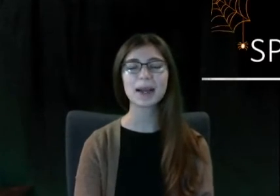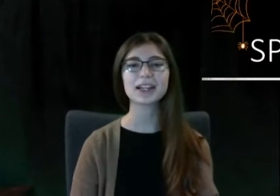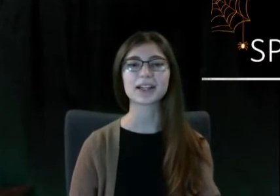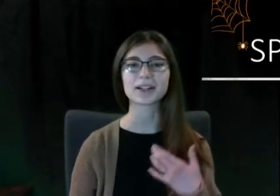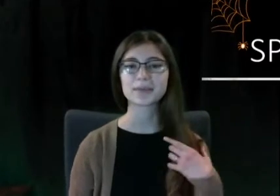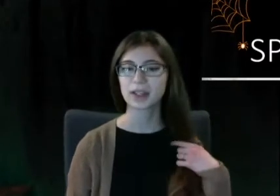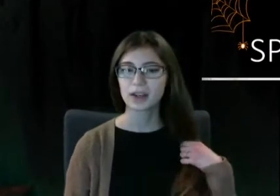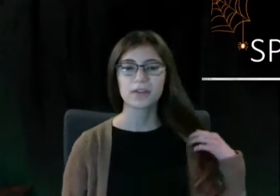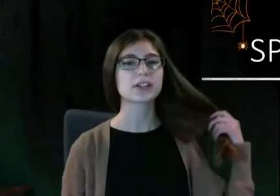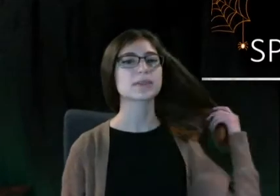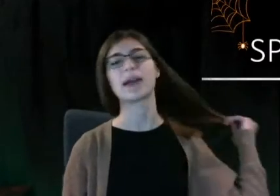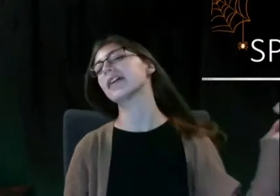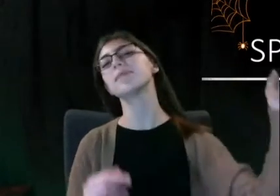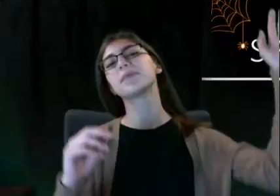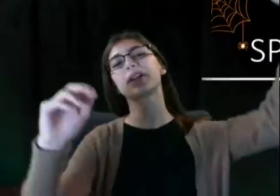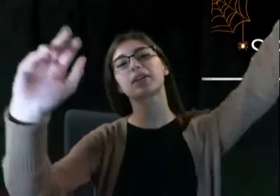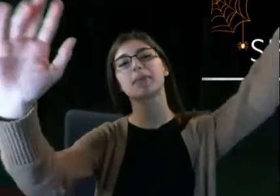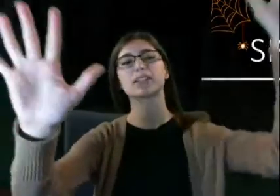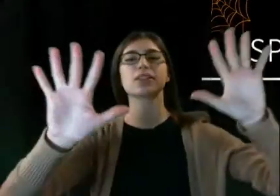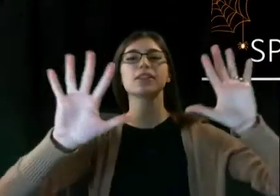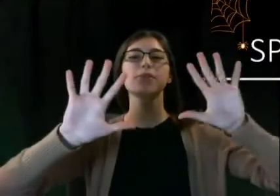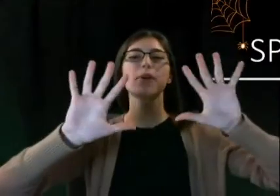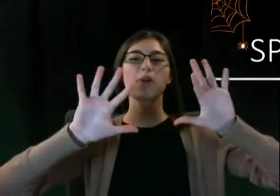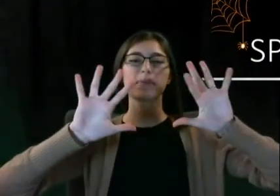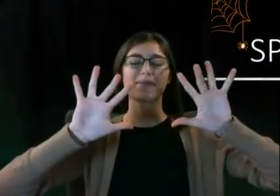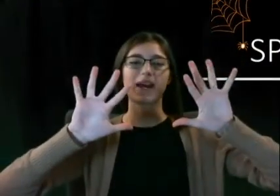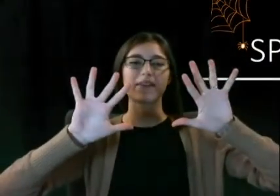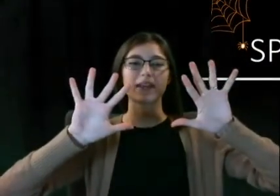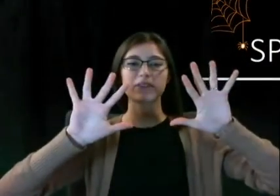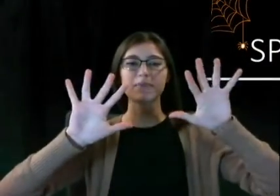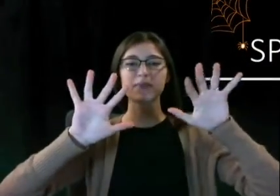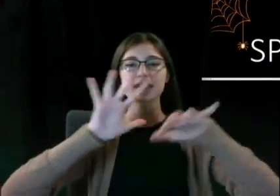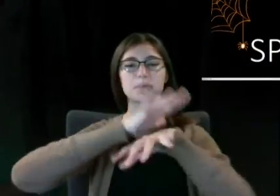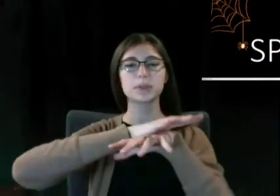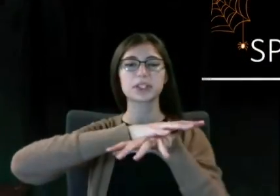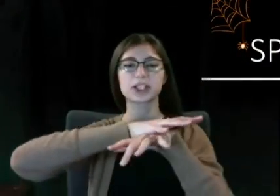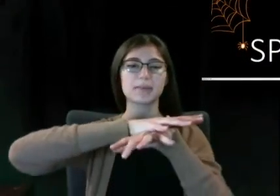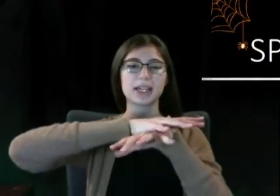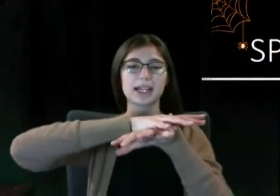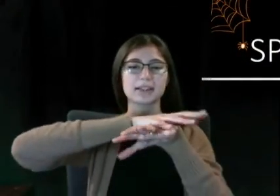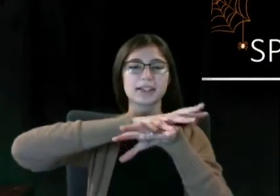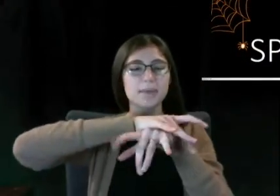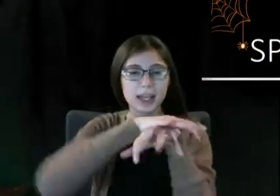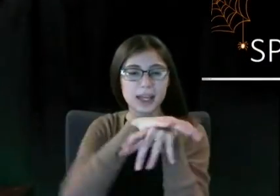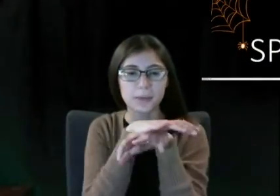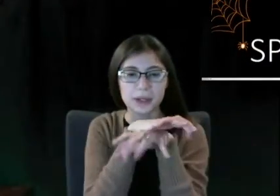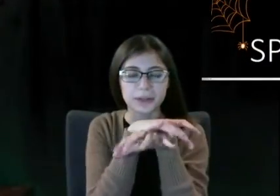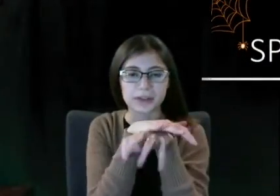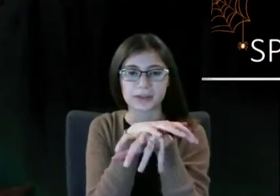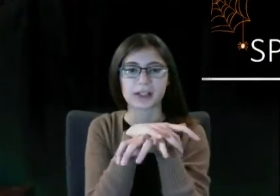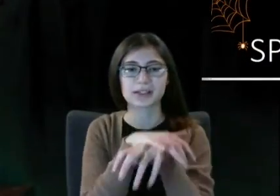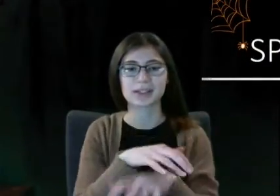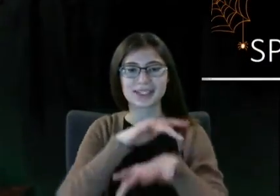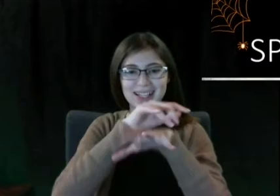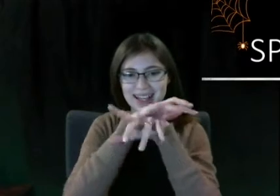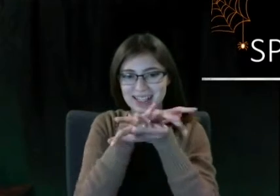Spider. For spider, you're going to make 2 open 5 hand shapes. Put your dominant hand on top and wiggle your fingers. Spider.